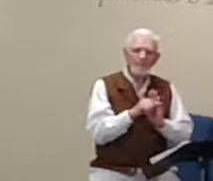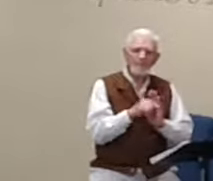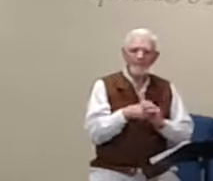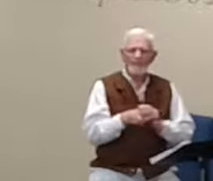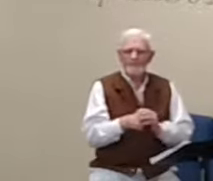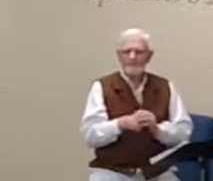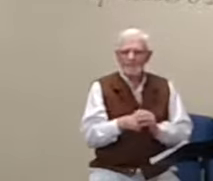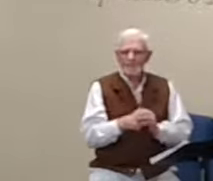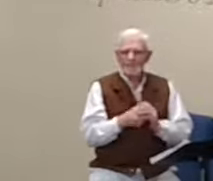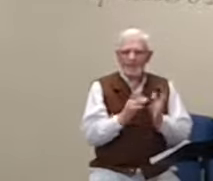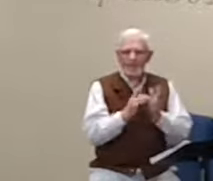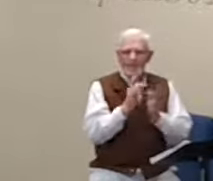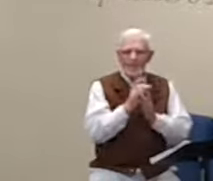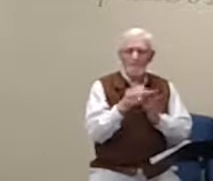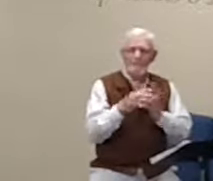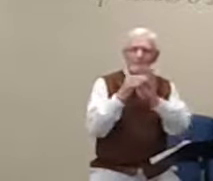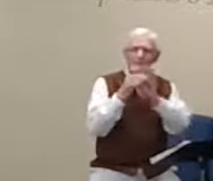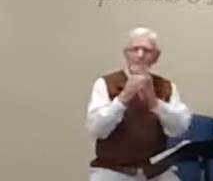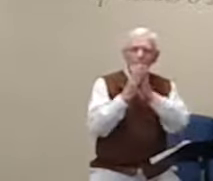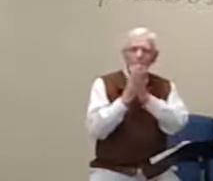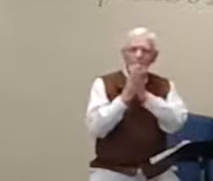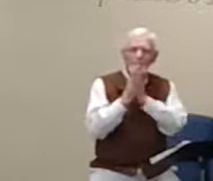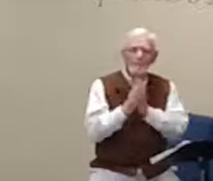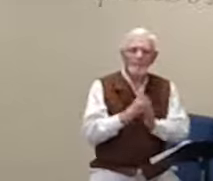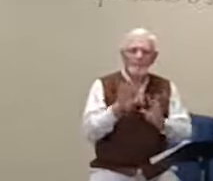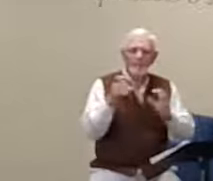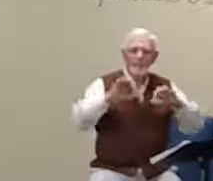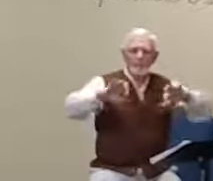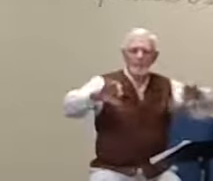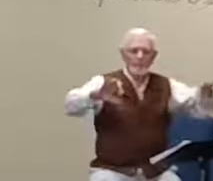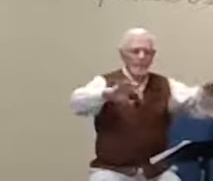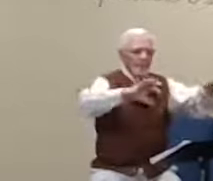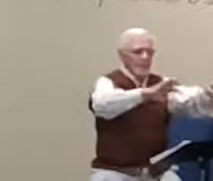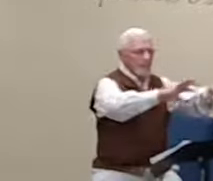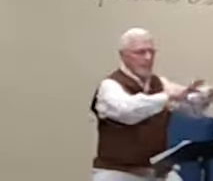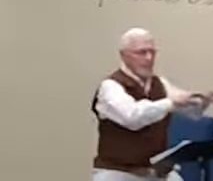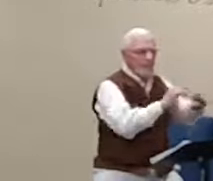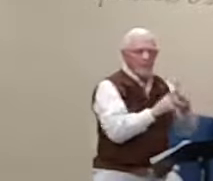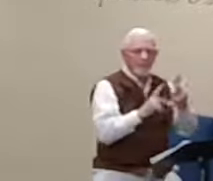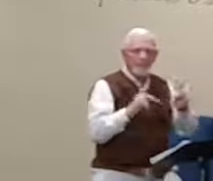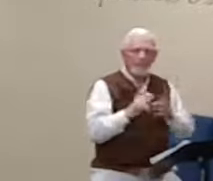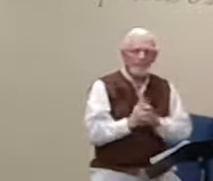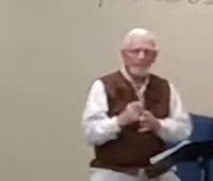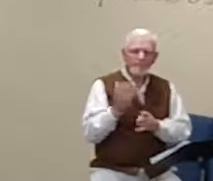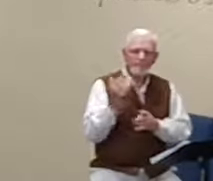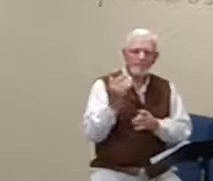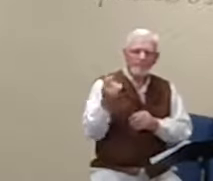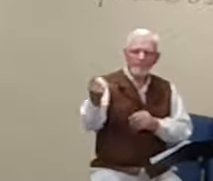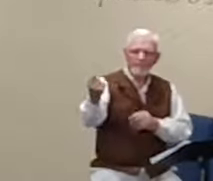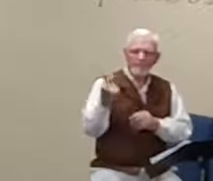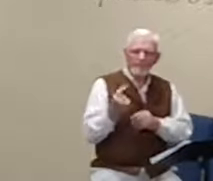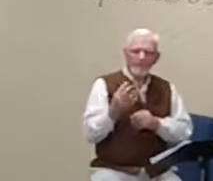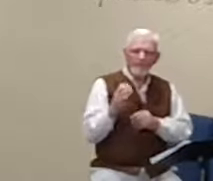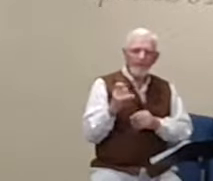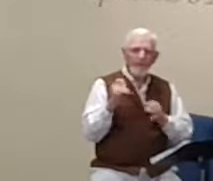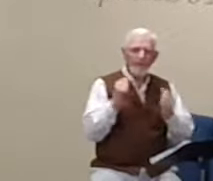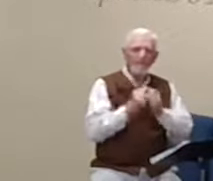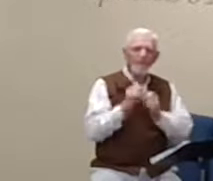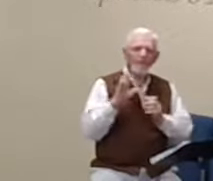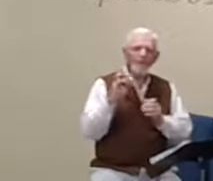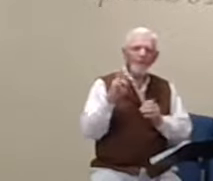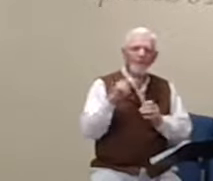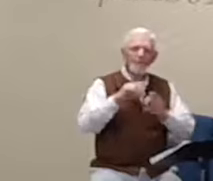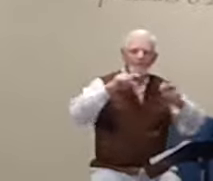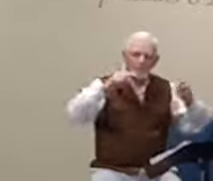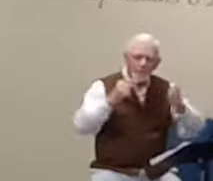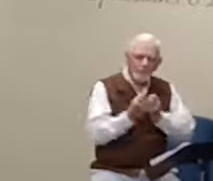and you just be in prayer with the Lord. So the whole place broke up, just spread out all over the camp. Meet back in 15 minutes with your own group, with your it was a